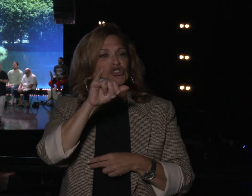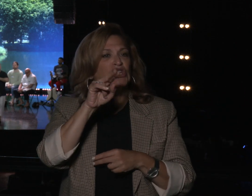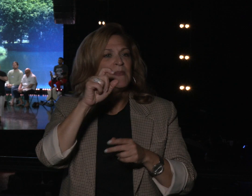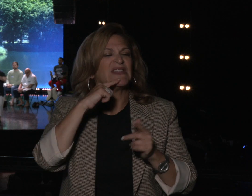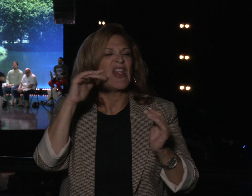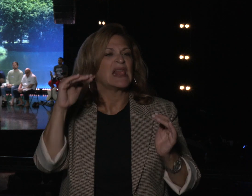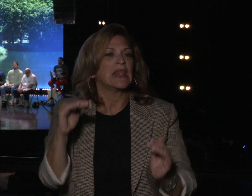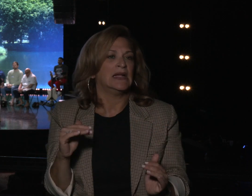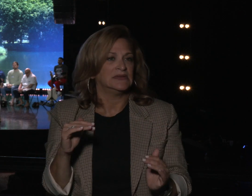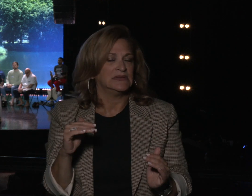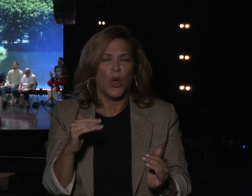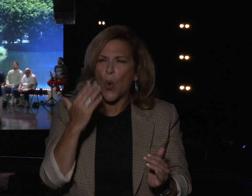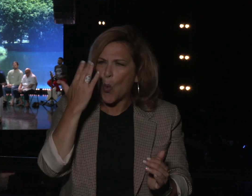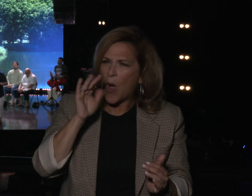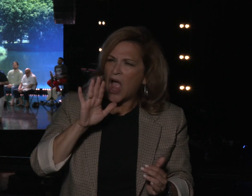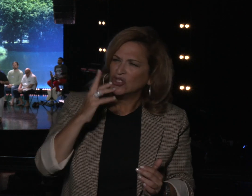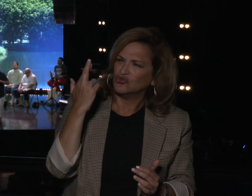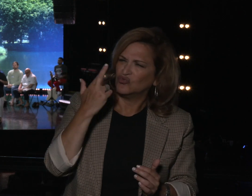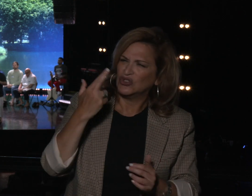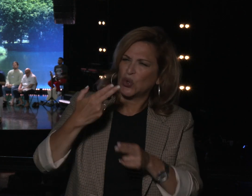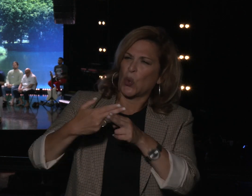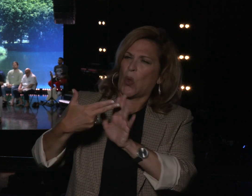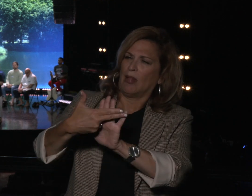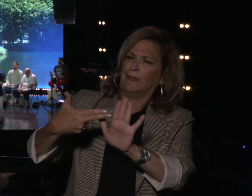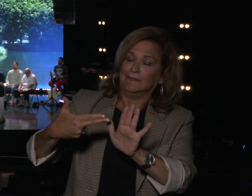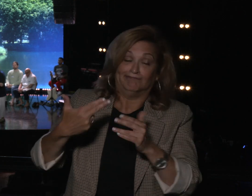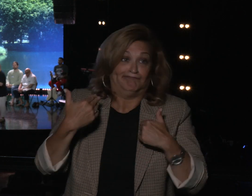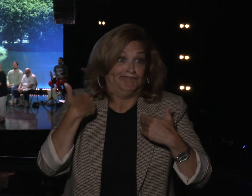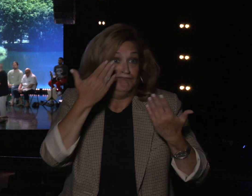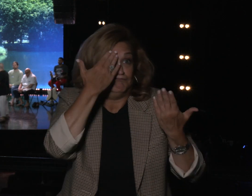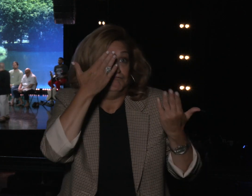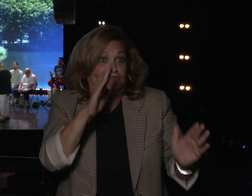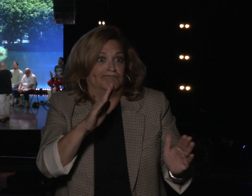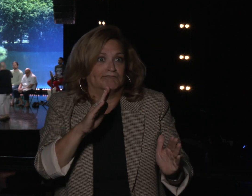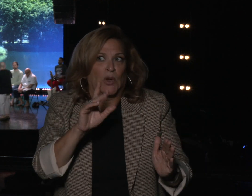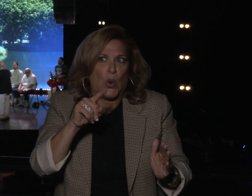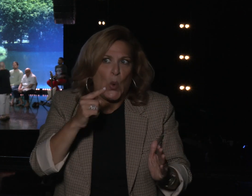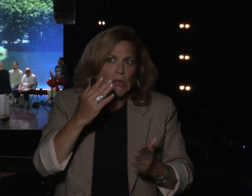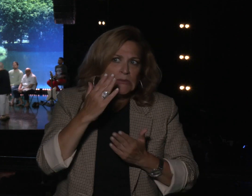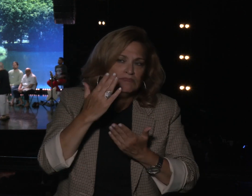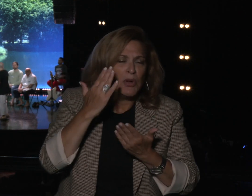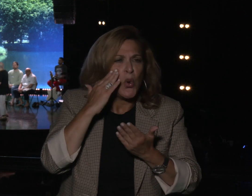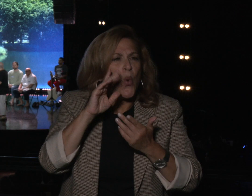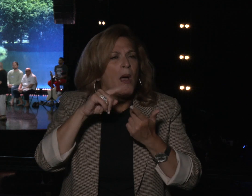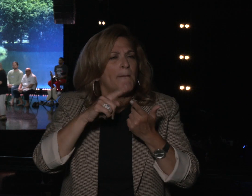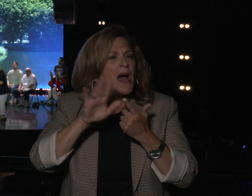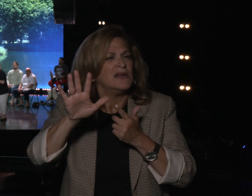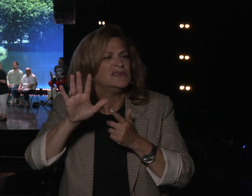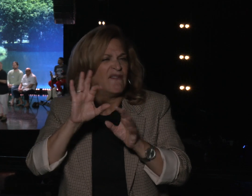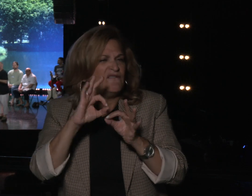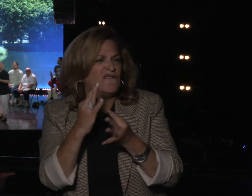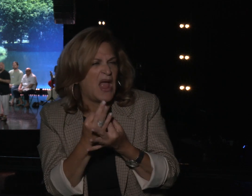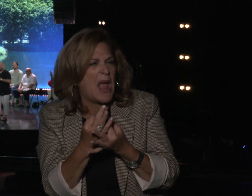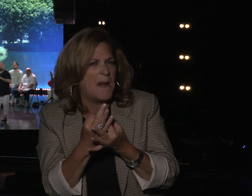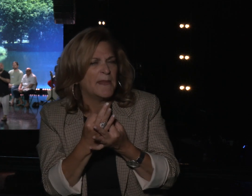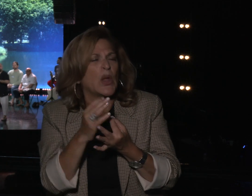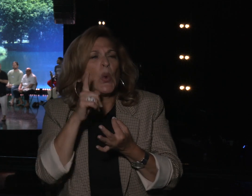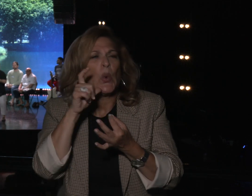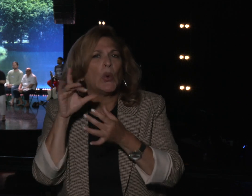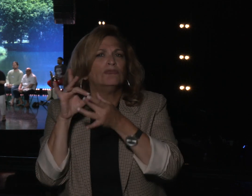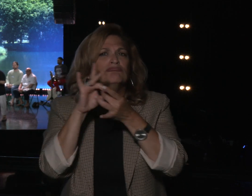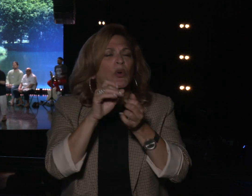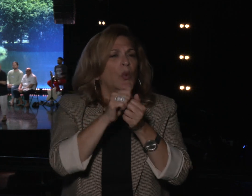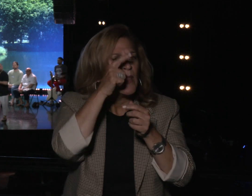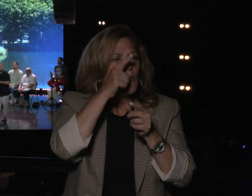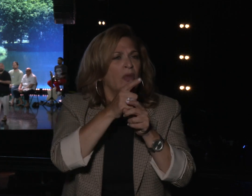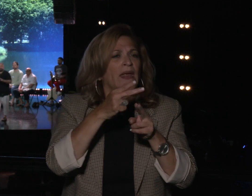We really know nothing about him except for a few family members, and he was the brother of Jude, actually. We don't know